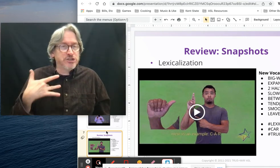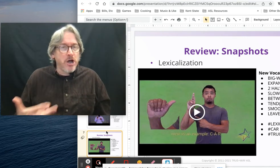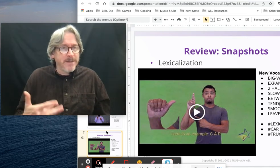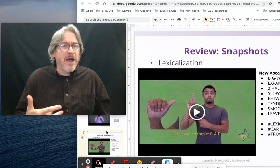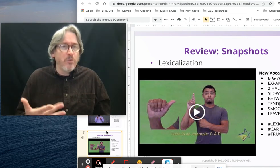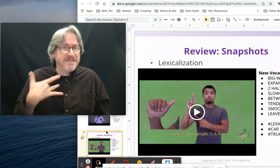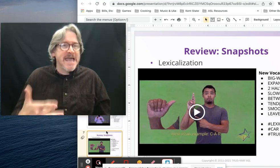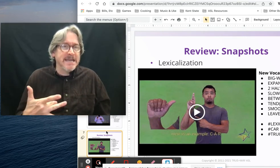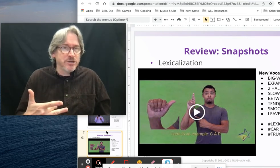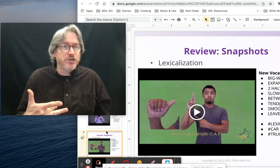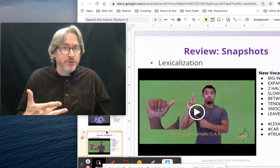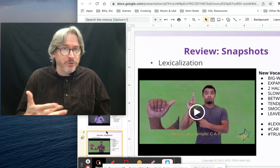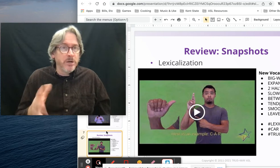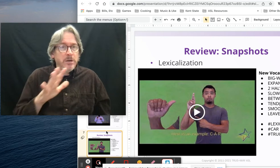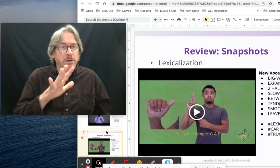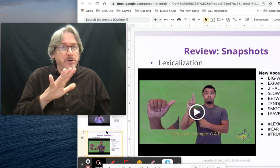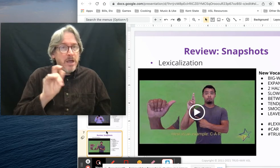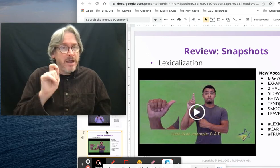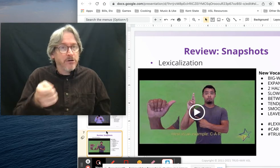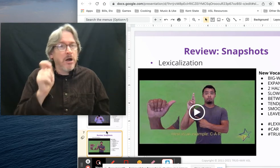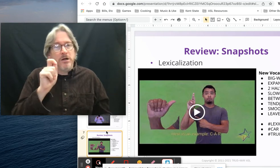he's talking about how we tend to